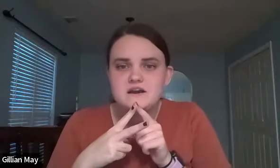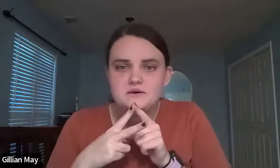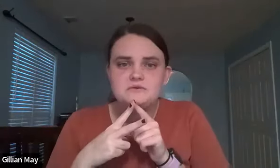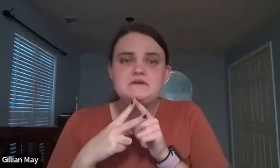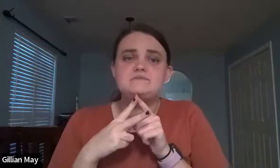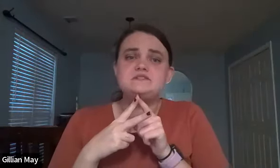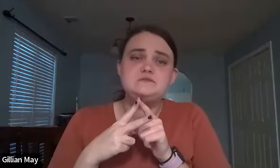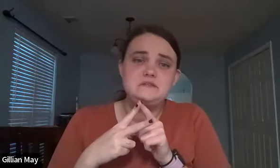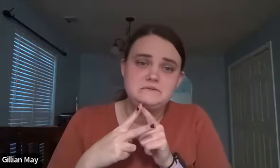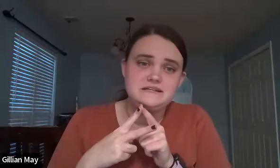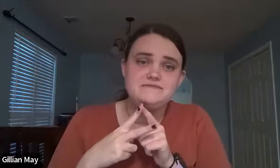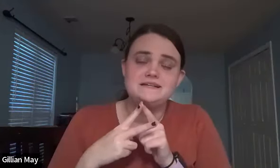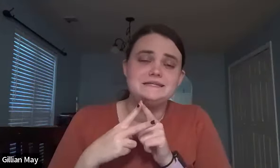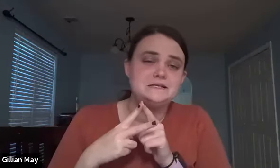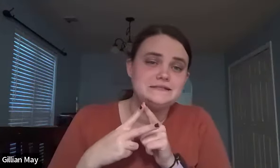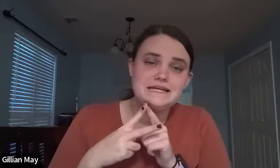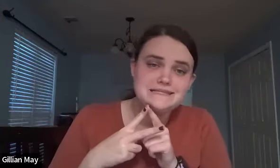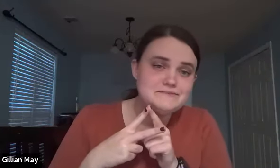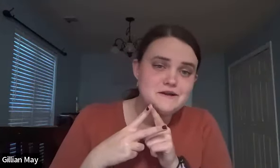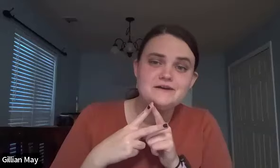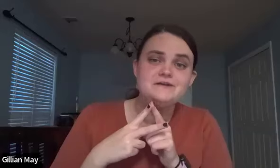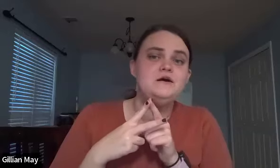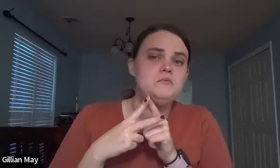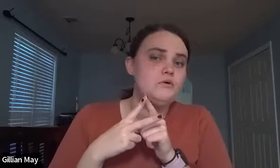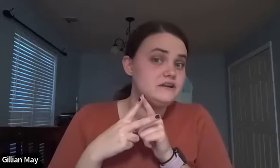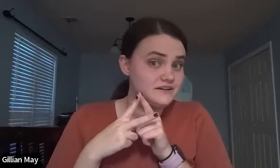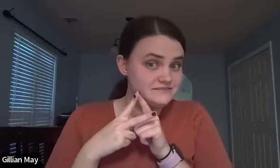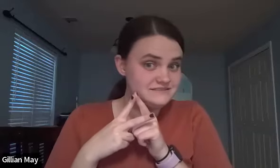Sarah. Ooh, I'm so sorry if I say your last name wrong. Hoyer?